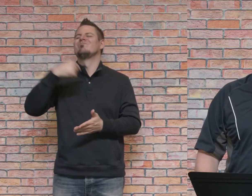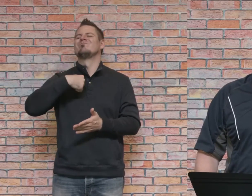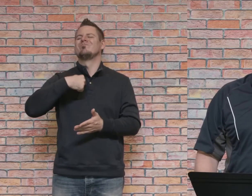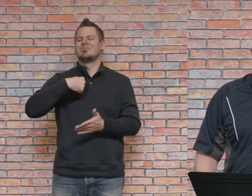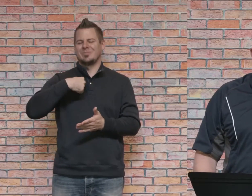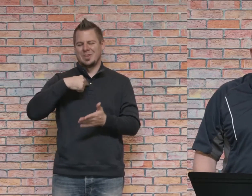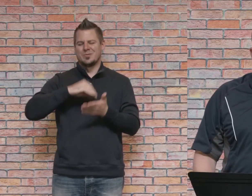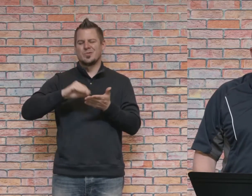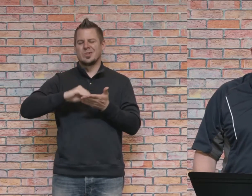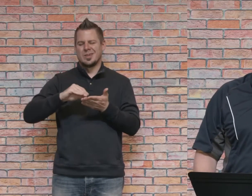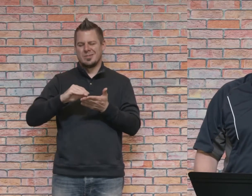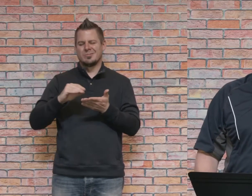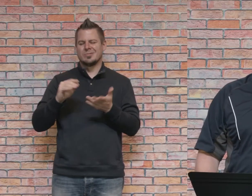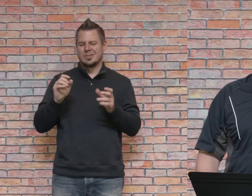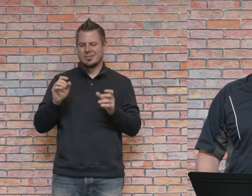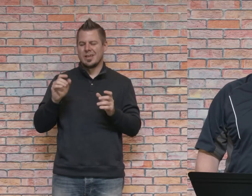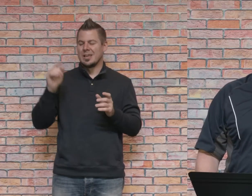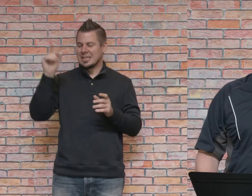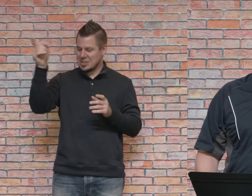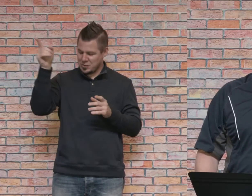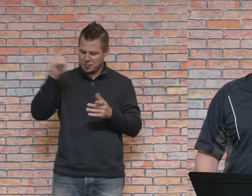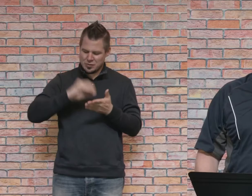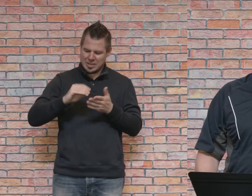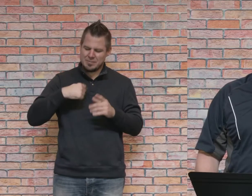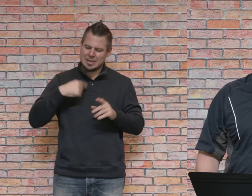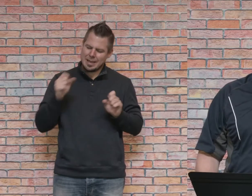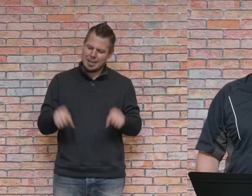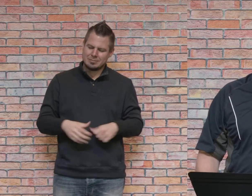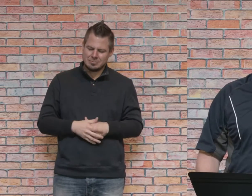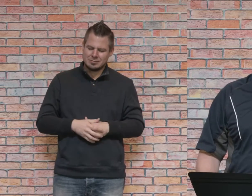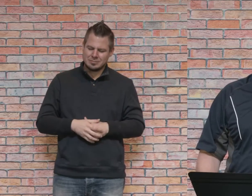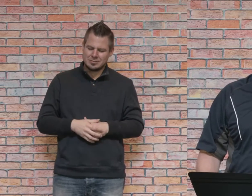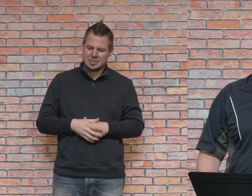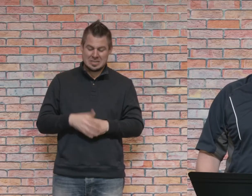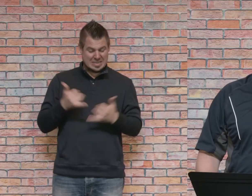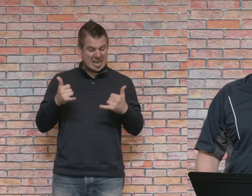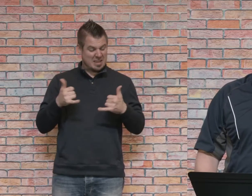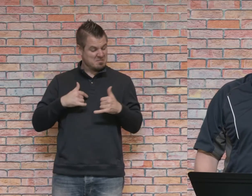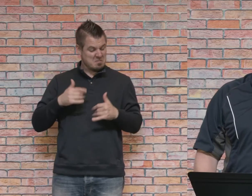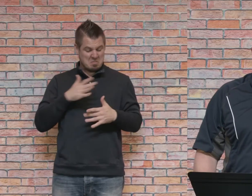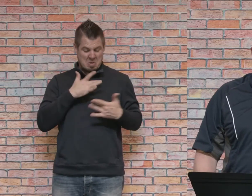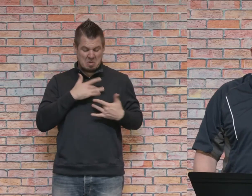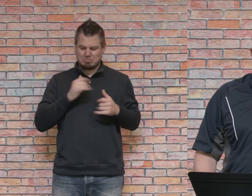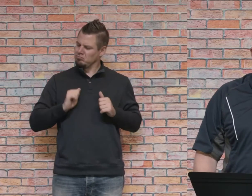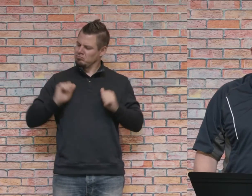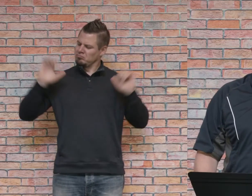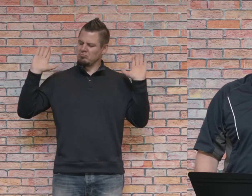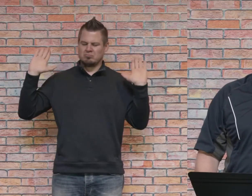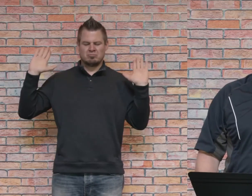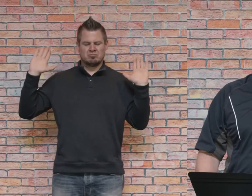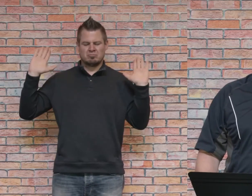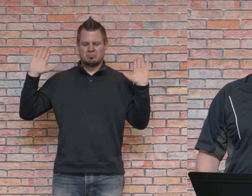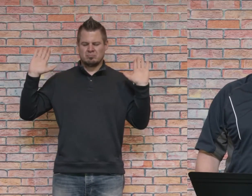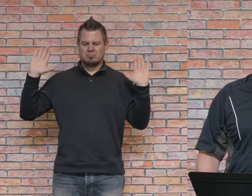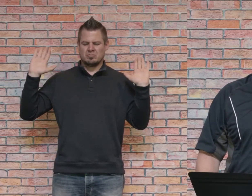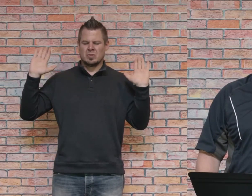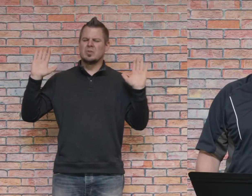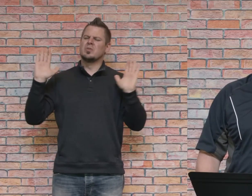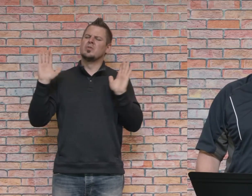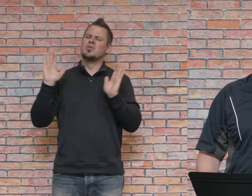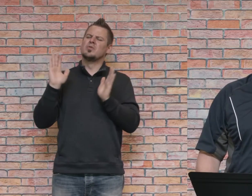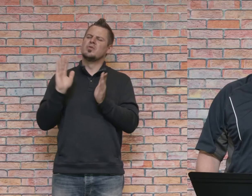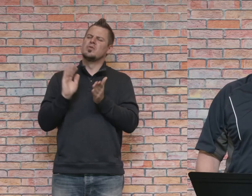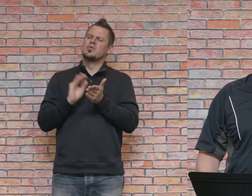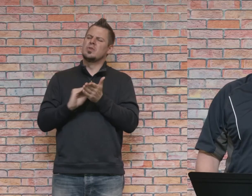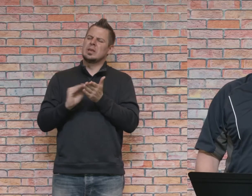Today I give you my life. I surrender my heart. Forgive me and make me